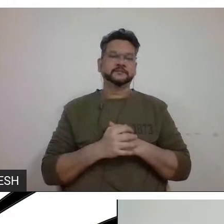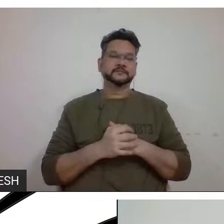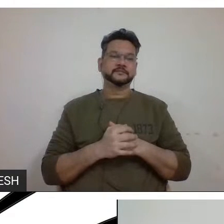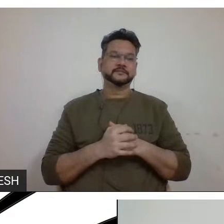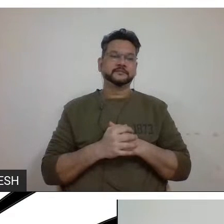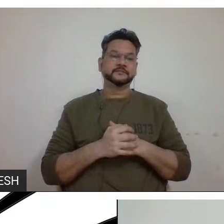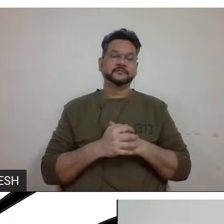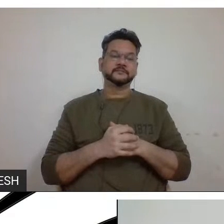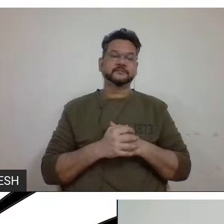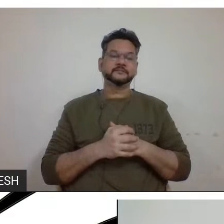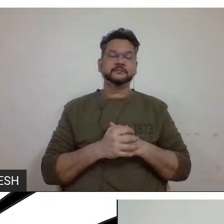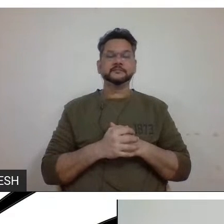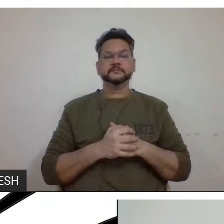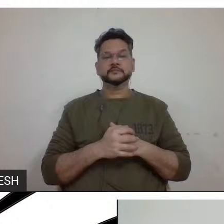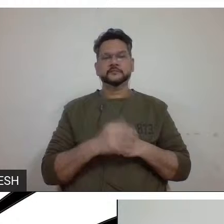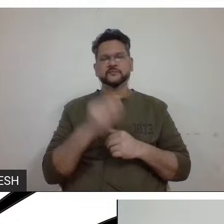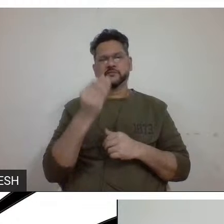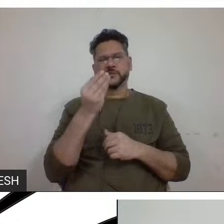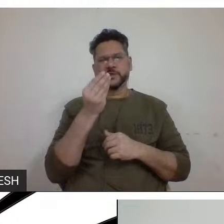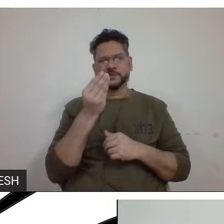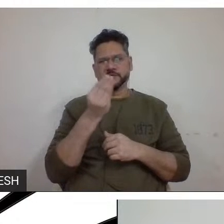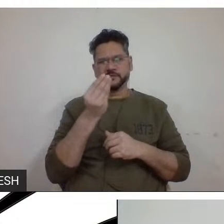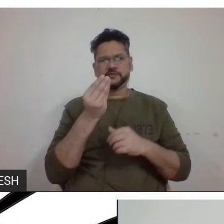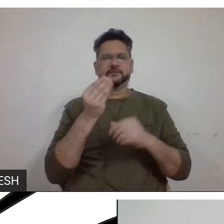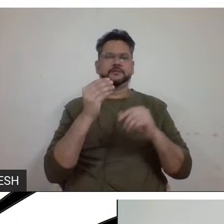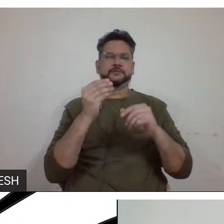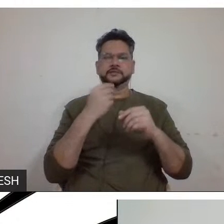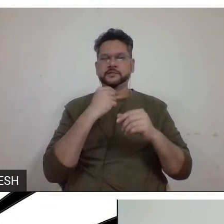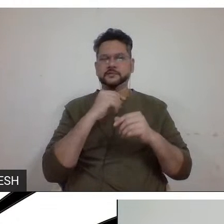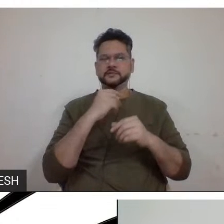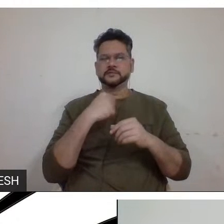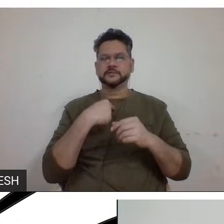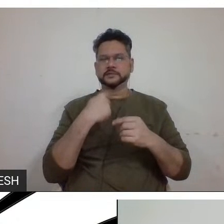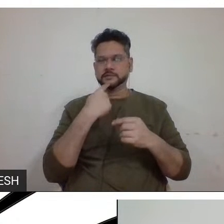Just for few lines, I will be speaking about our research center that